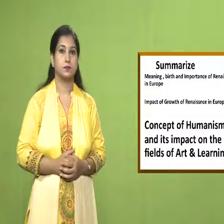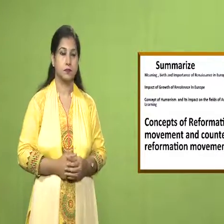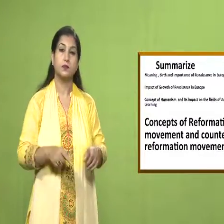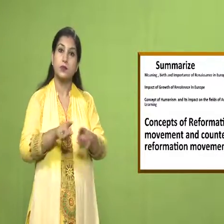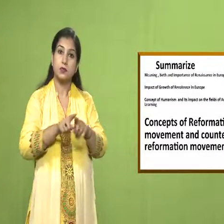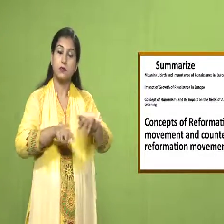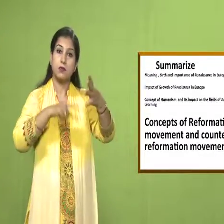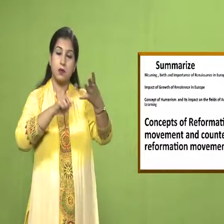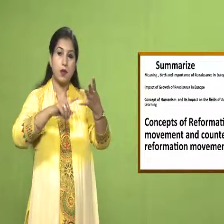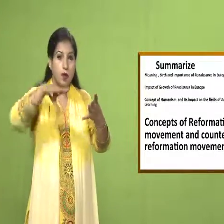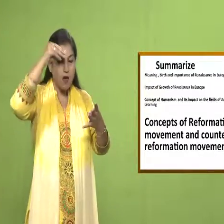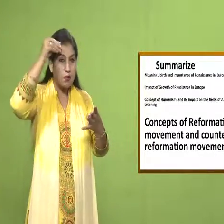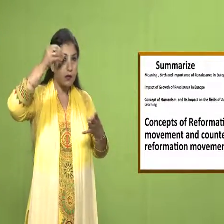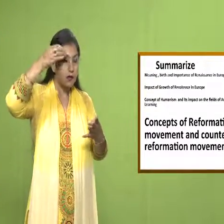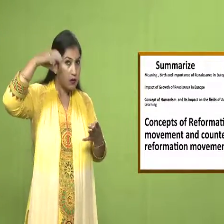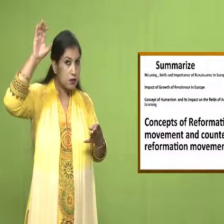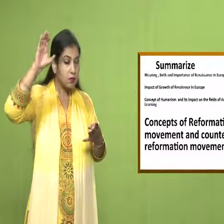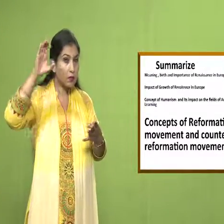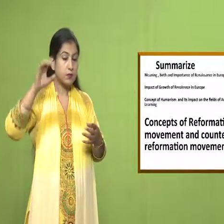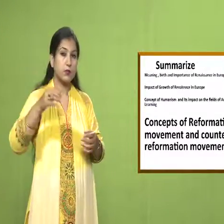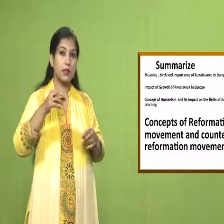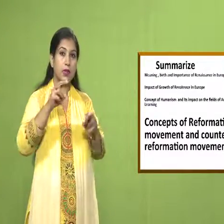We also learned the concept of Reformation movement